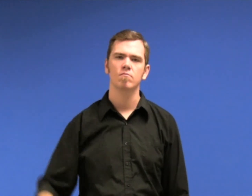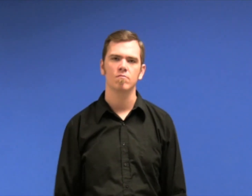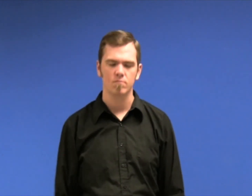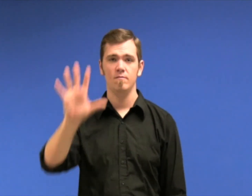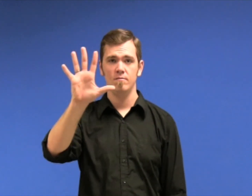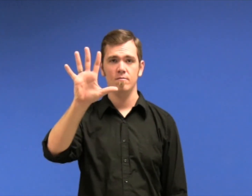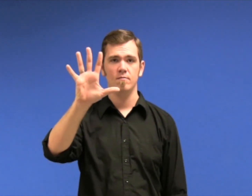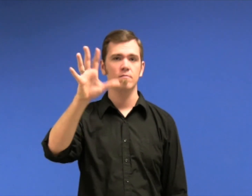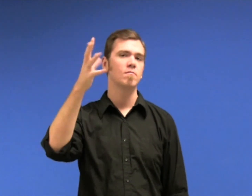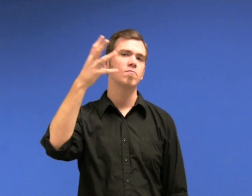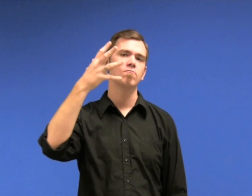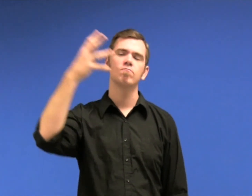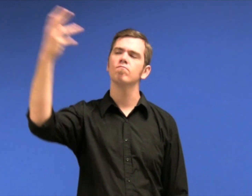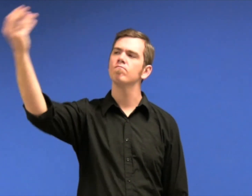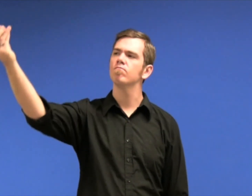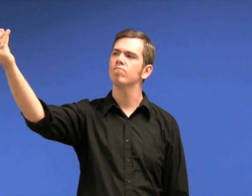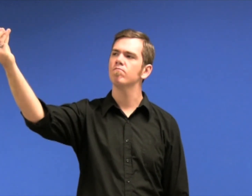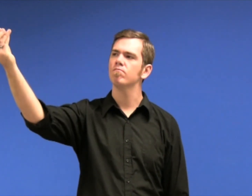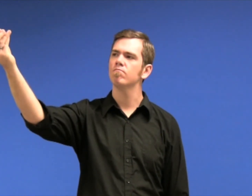go away somewhere. Go away.